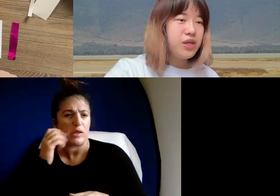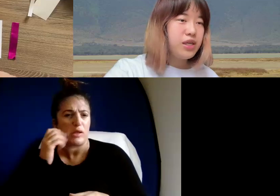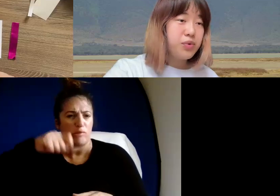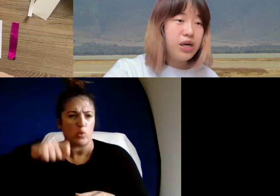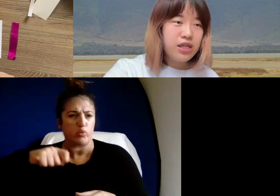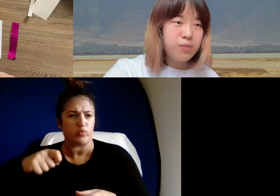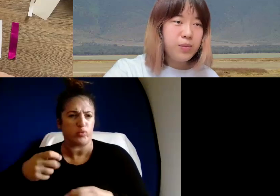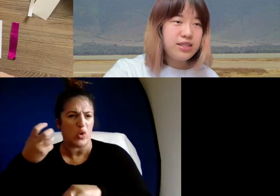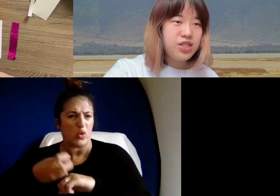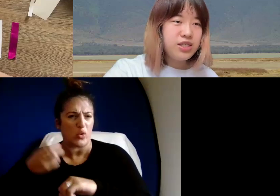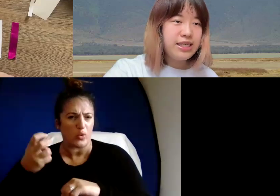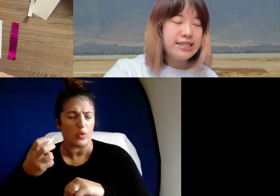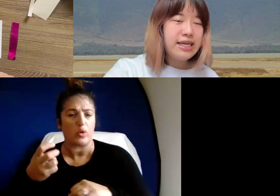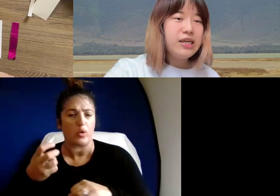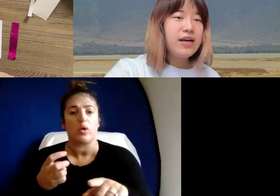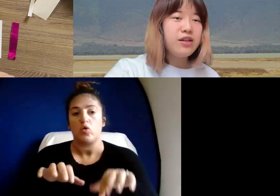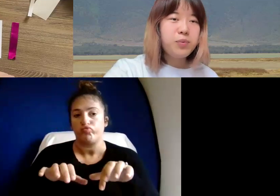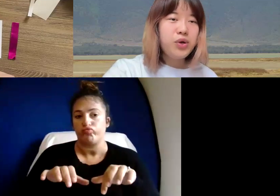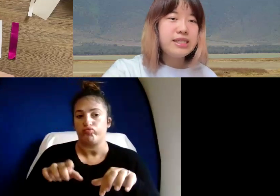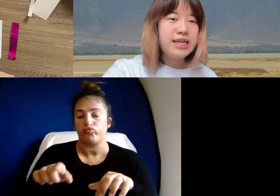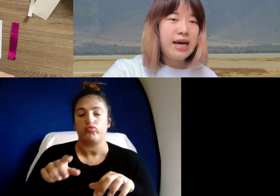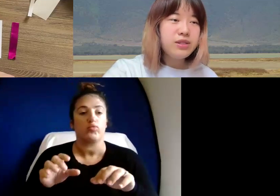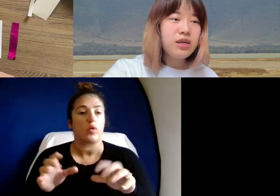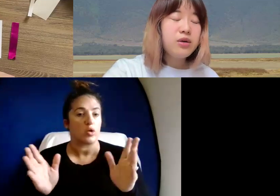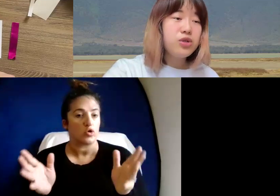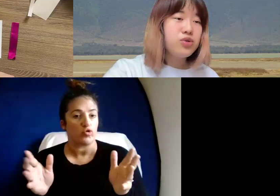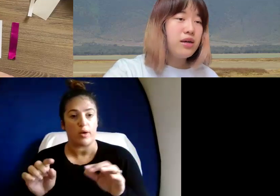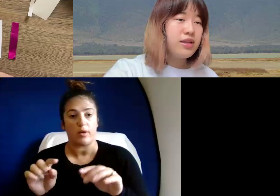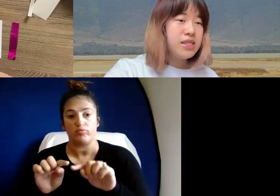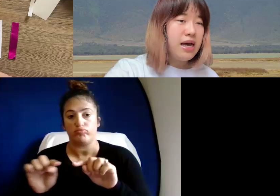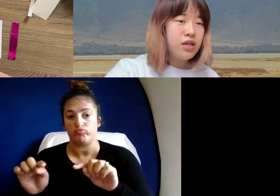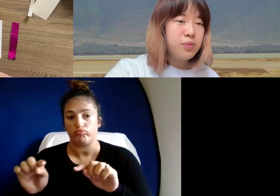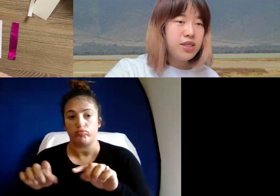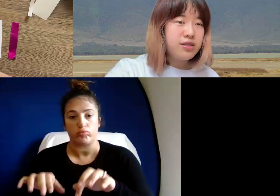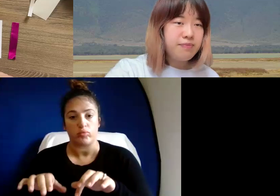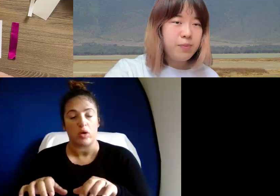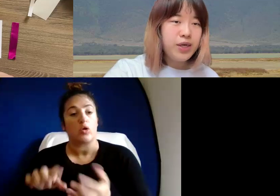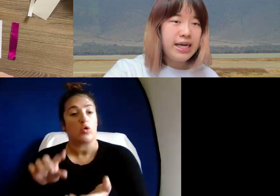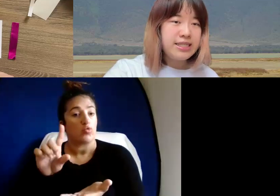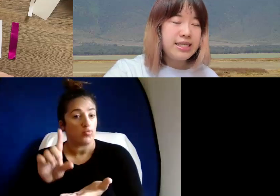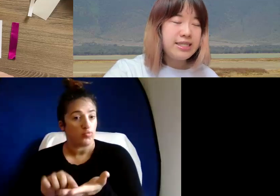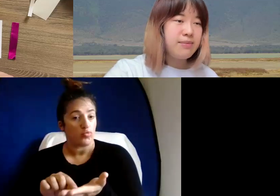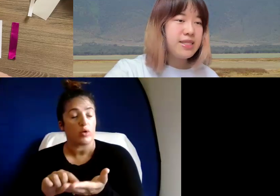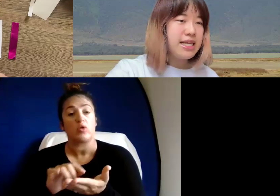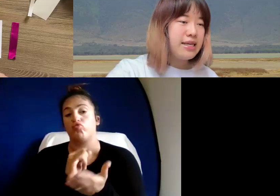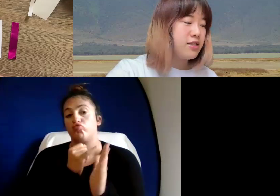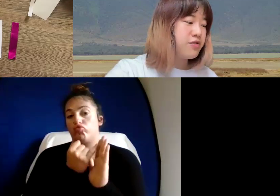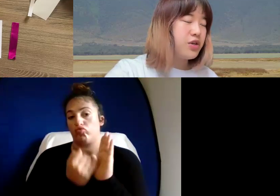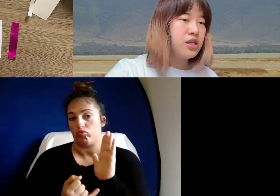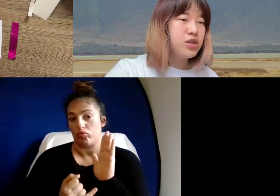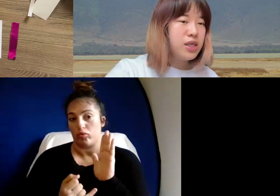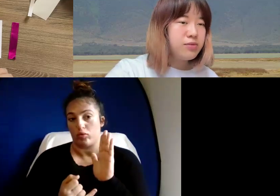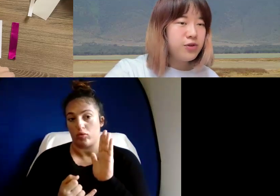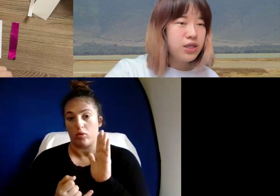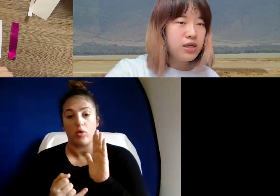the backworded Braille numbers sheet. You can either print it out or draw them down on a piece of paper that is the same size of